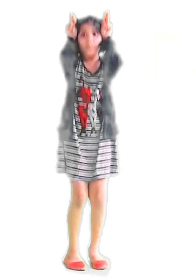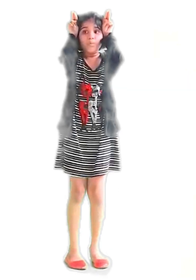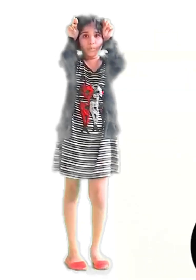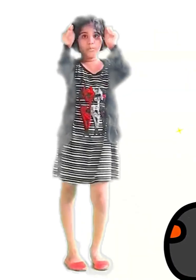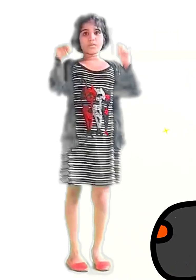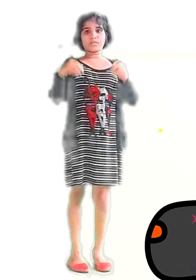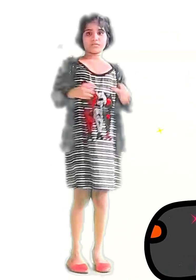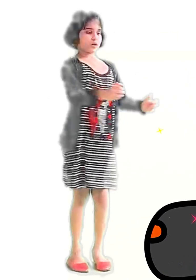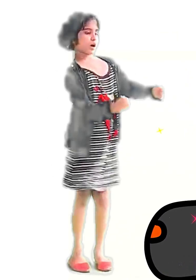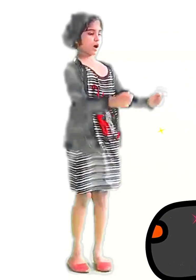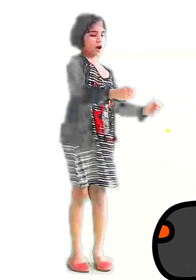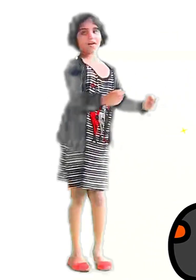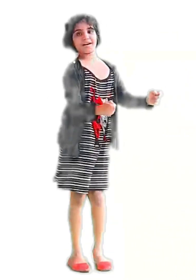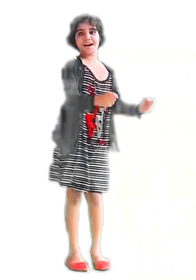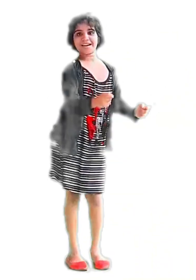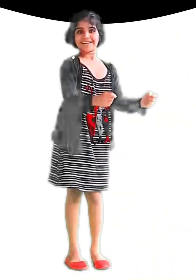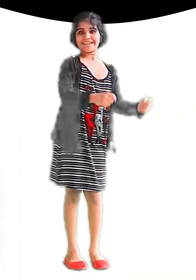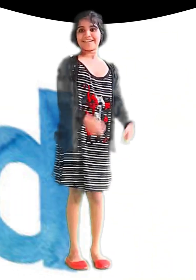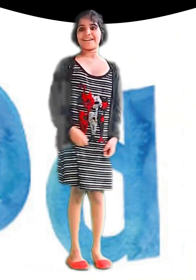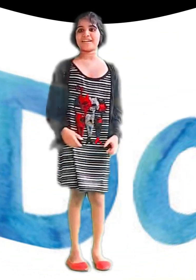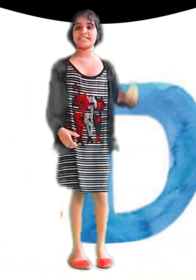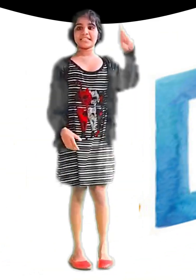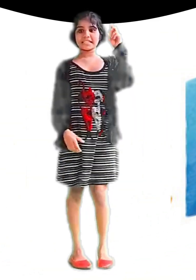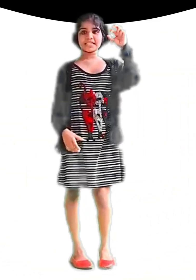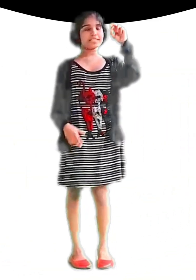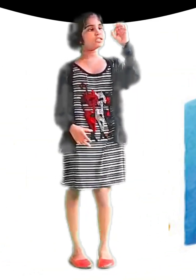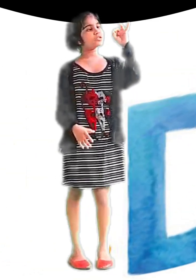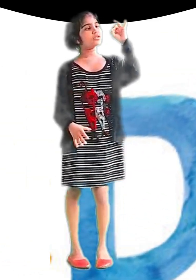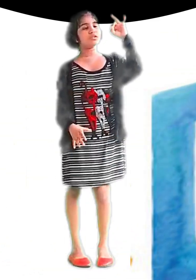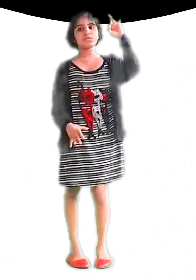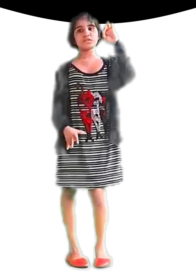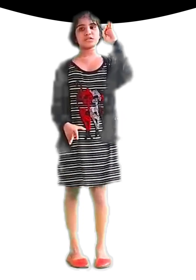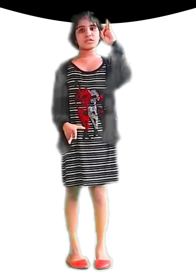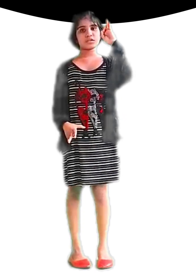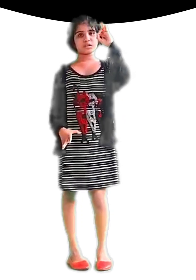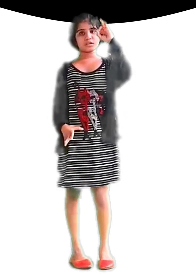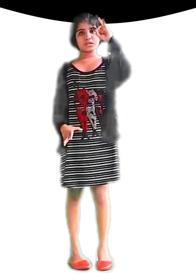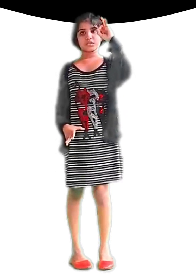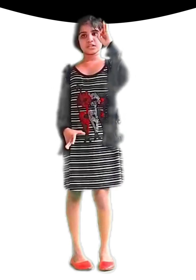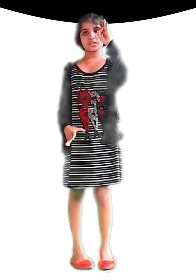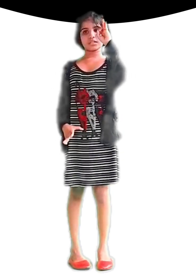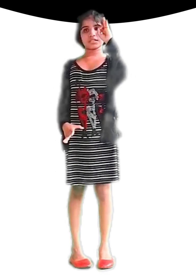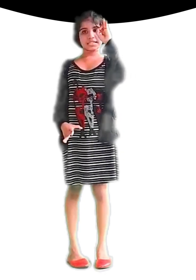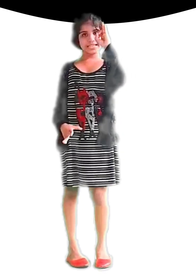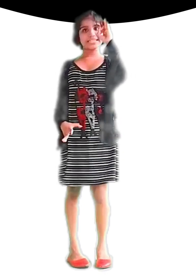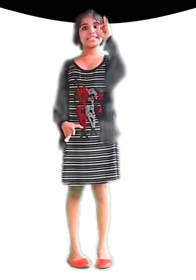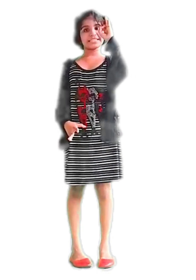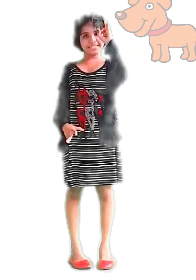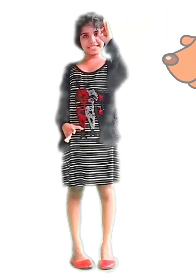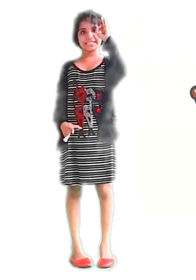C, car. D, D, this is the letter D.